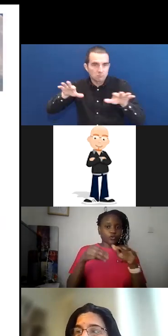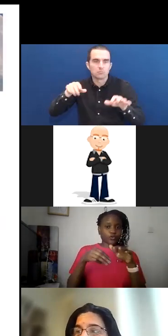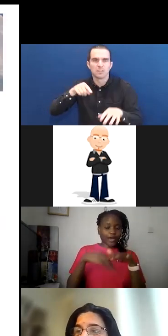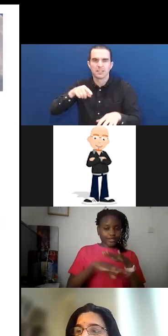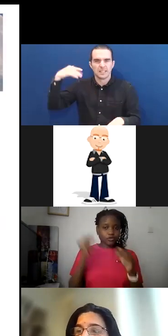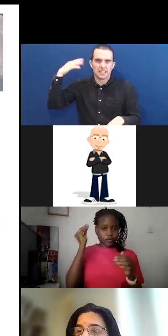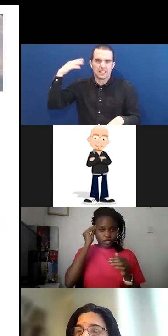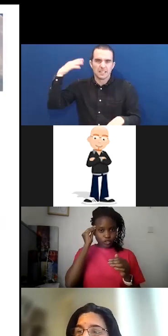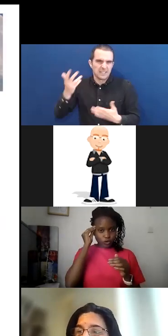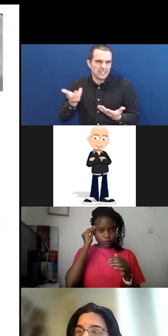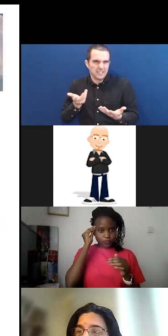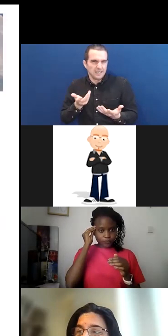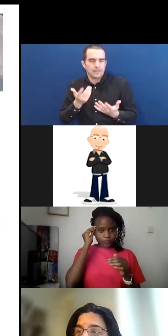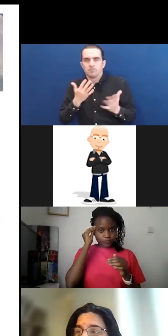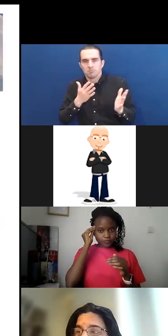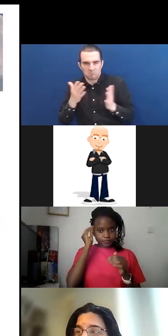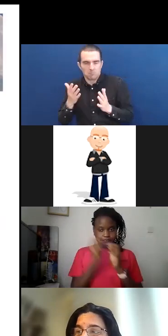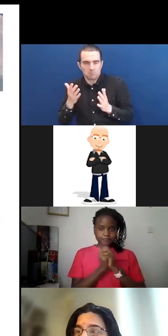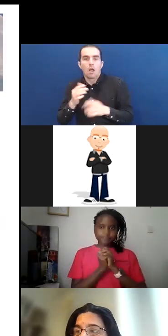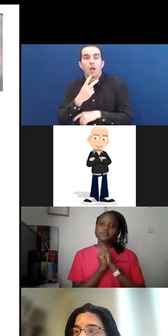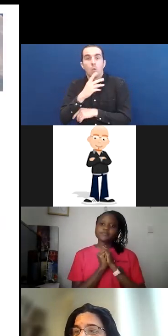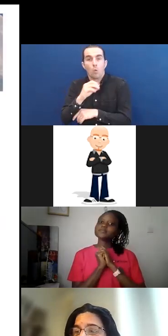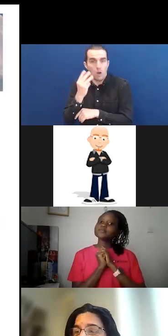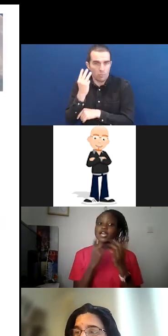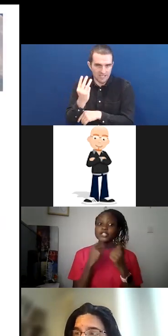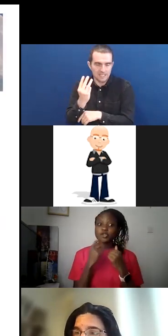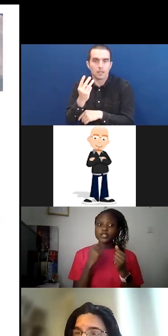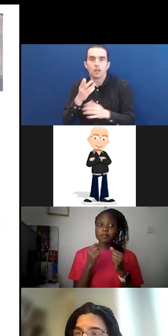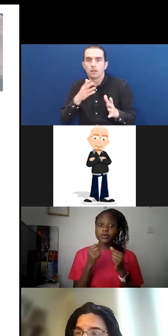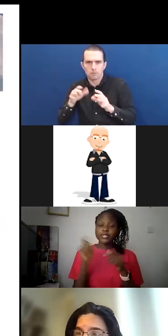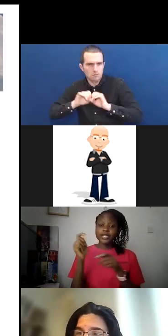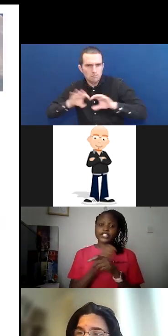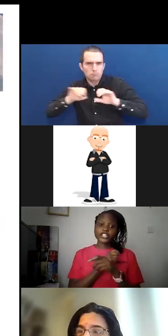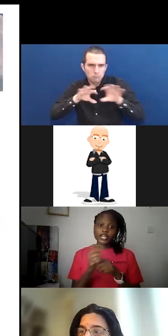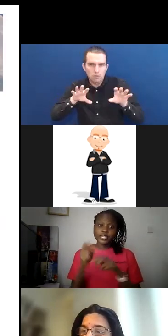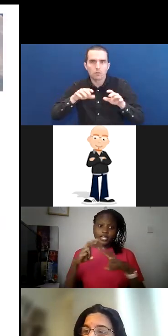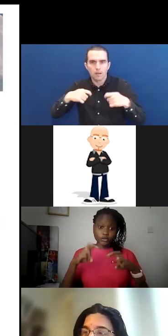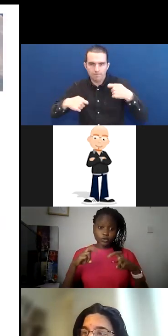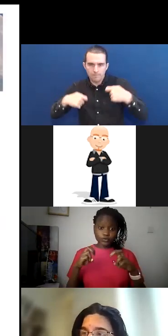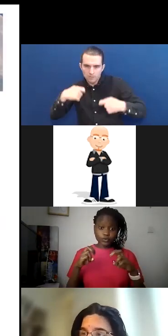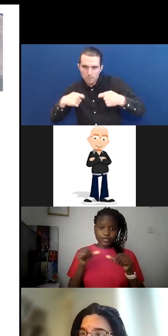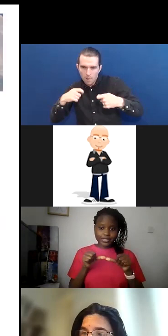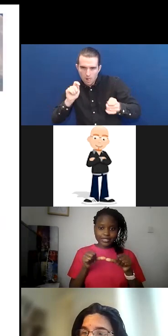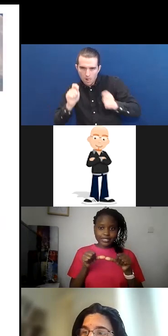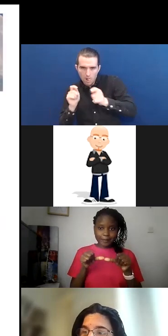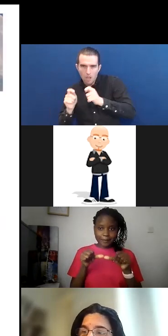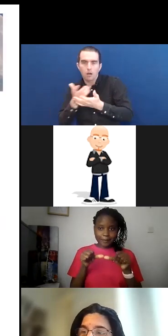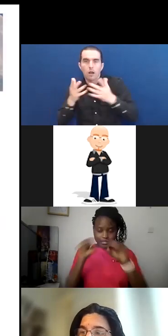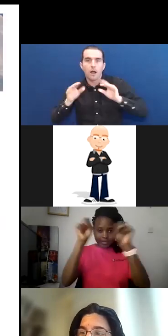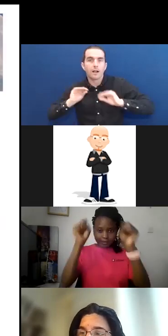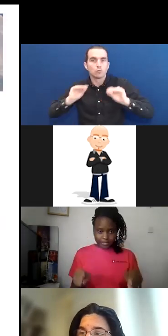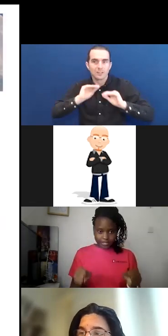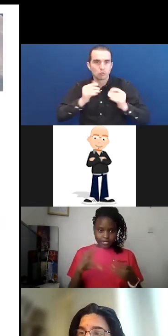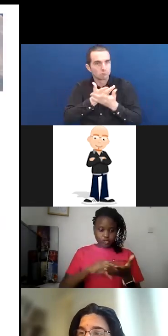ODL refers to any scheme of education or training that seeks systematically to remove barriers to learning, whether